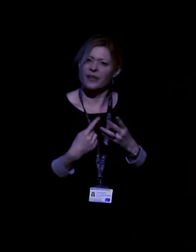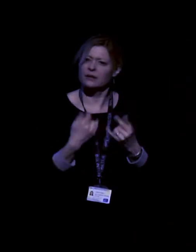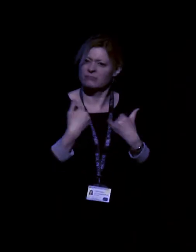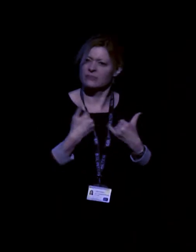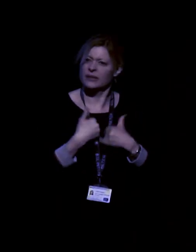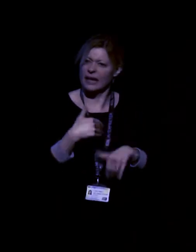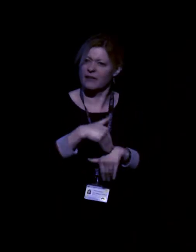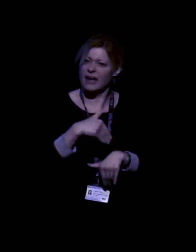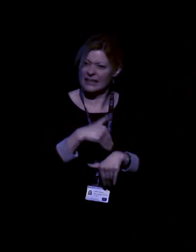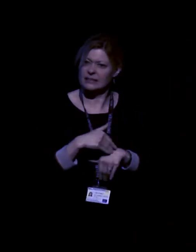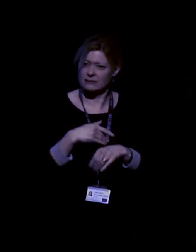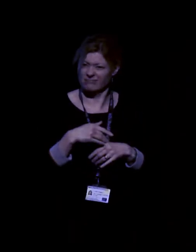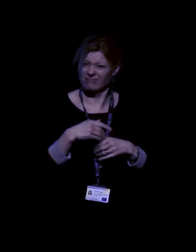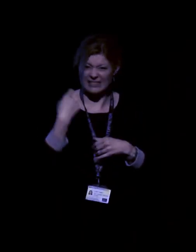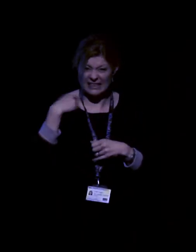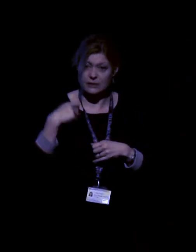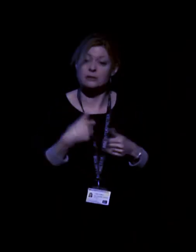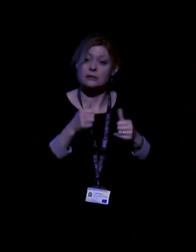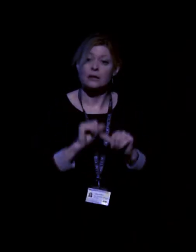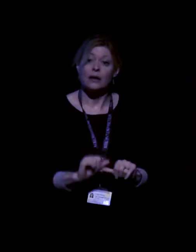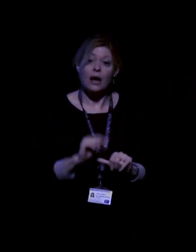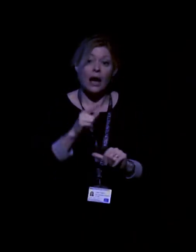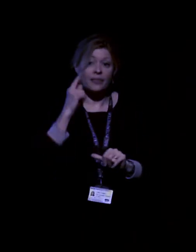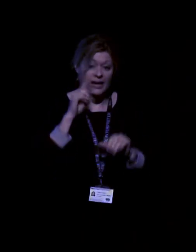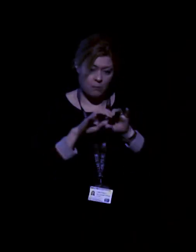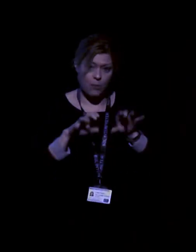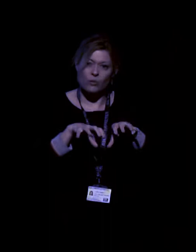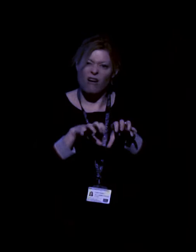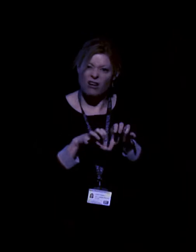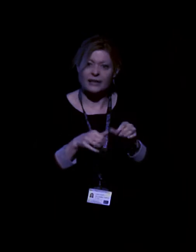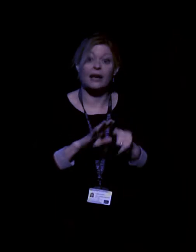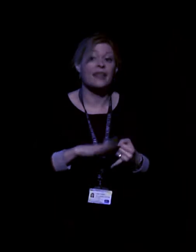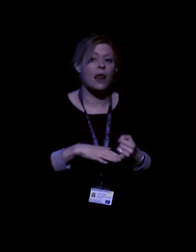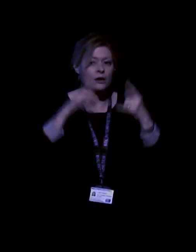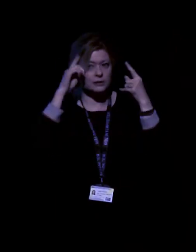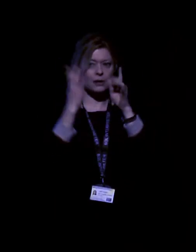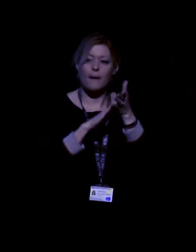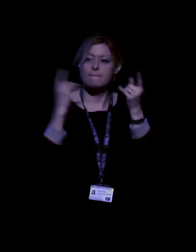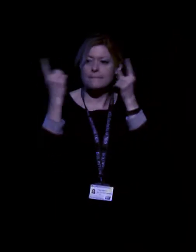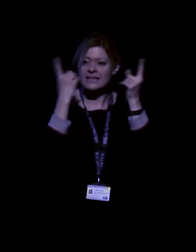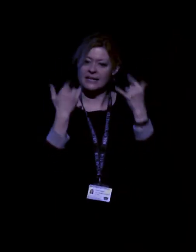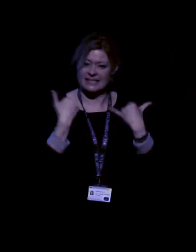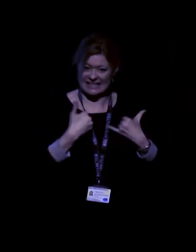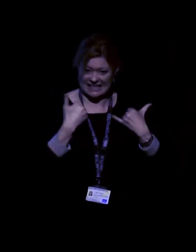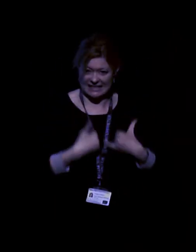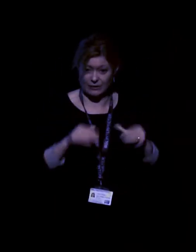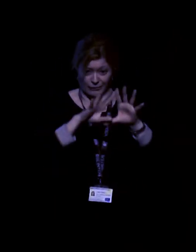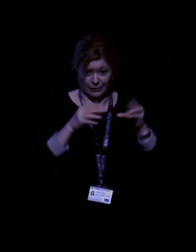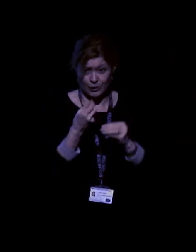then otosclerosis, and then finally finish off with Ménière's disease. So that's quite a lot to cover in 20 minutes, so it's going to be a